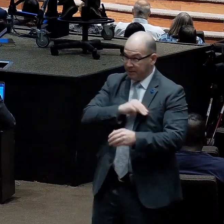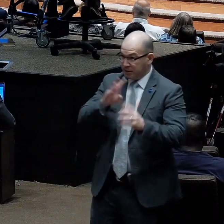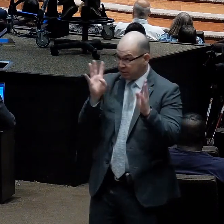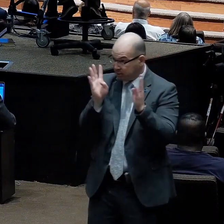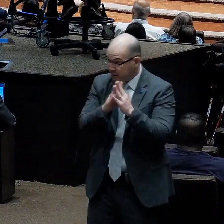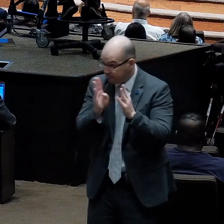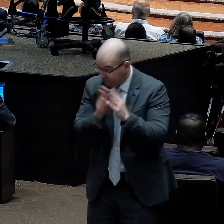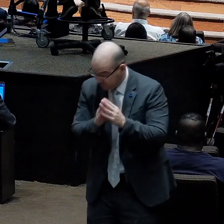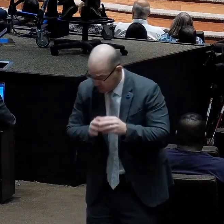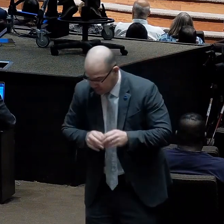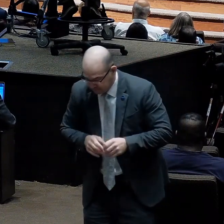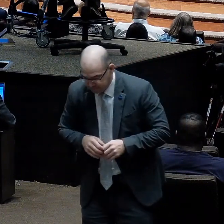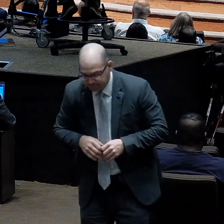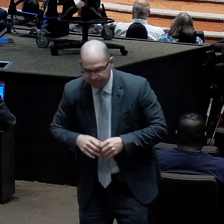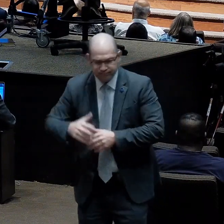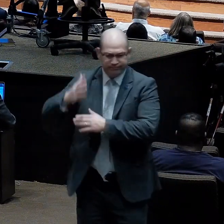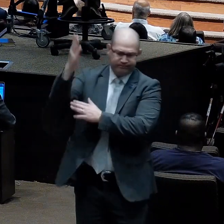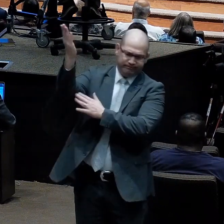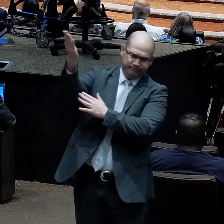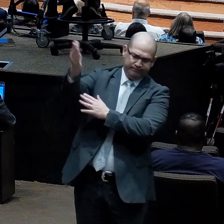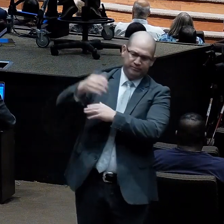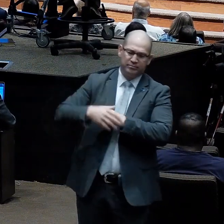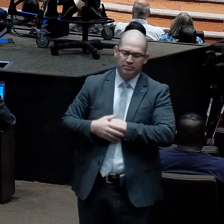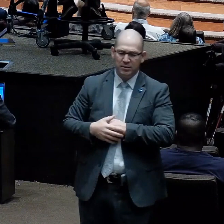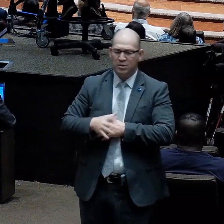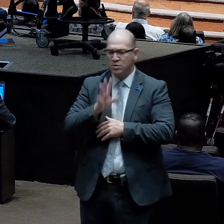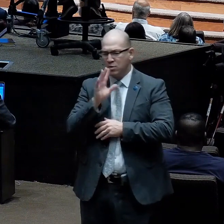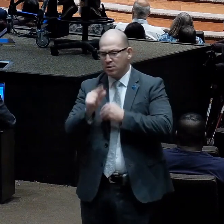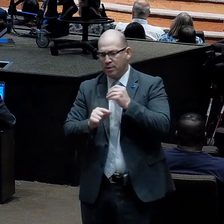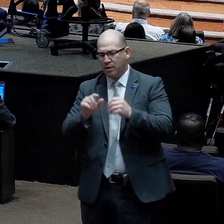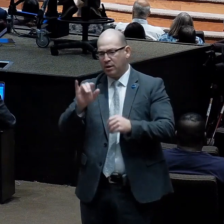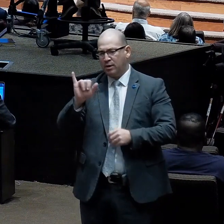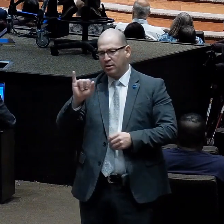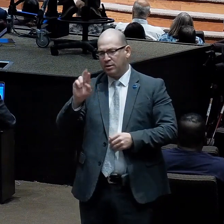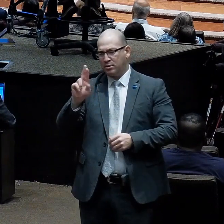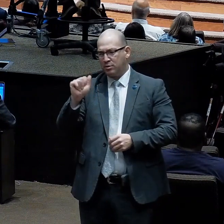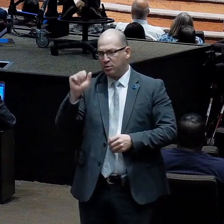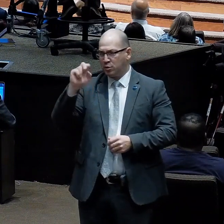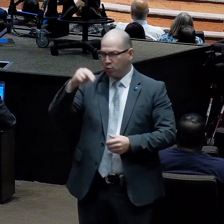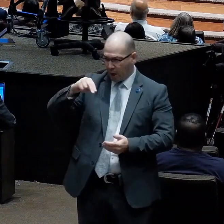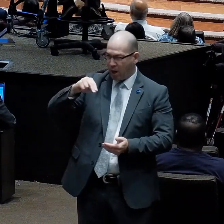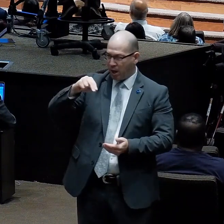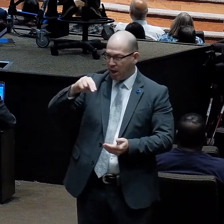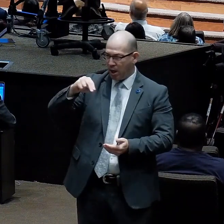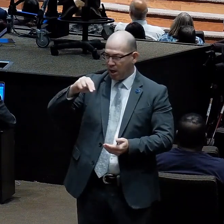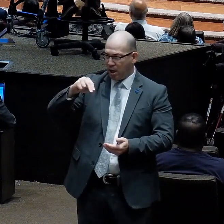the Iranian hostage conflict several years ago.